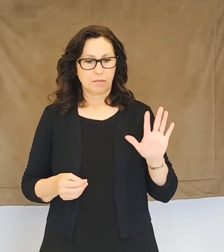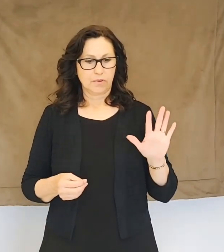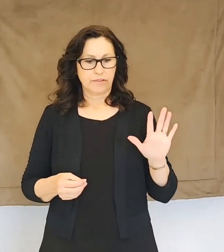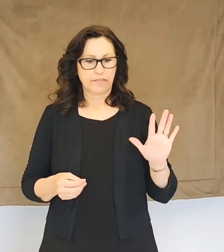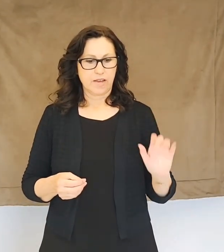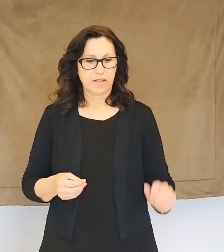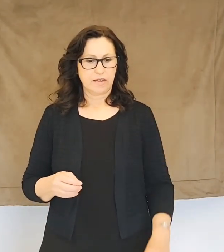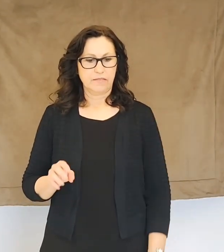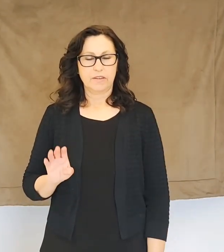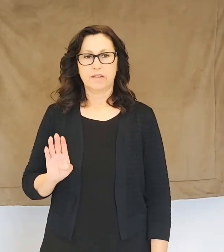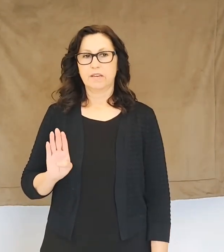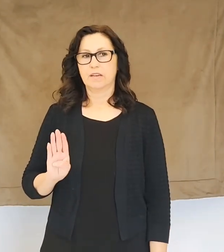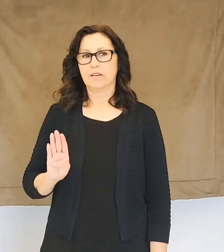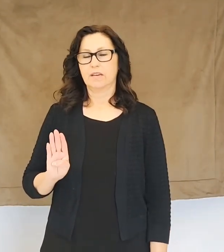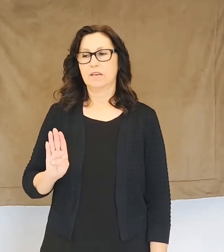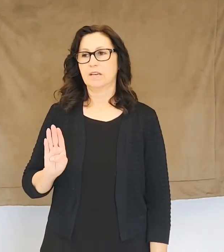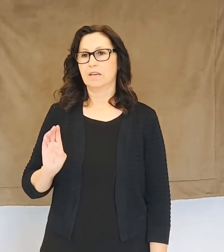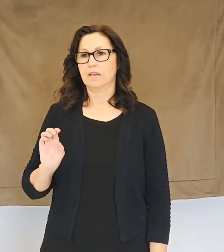Number five,